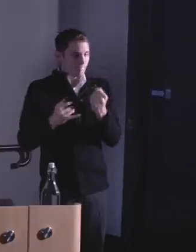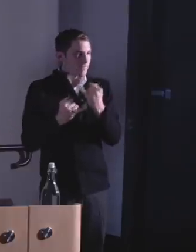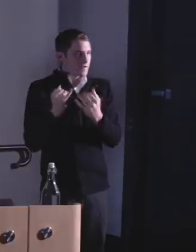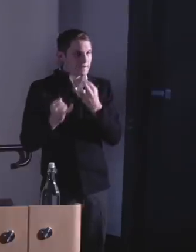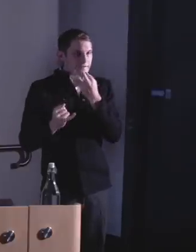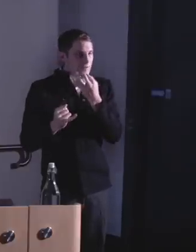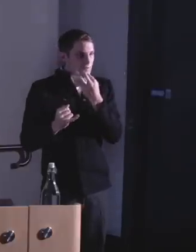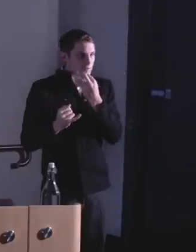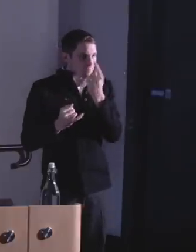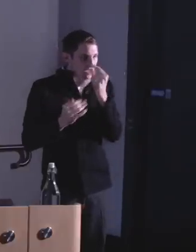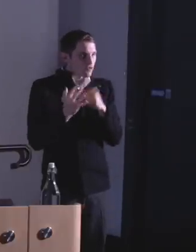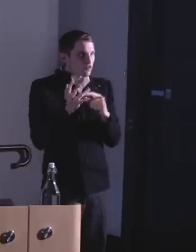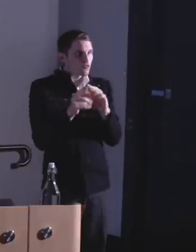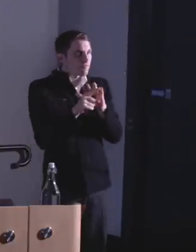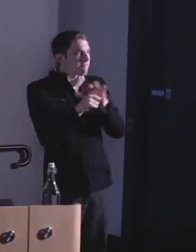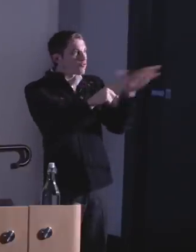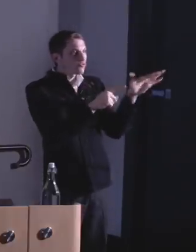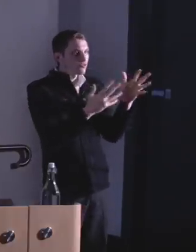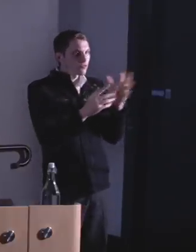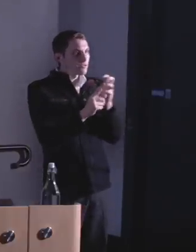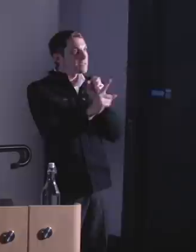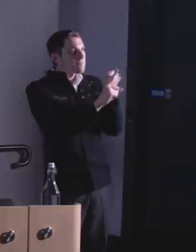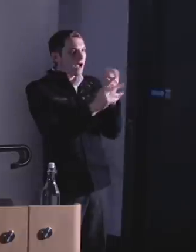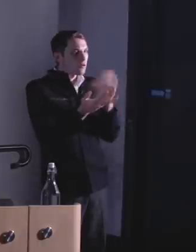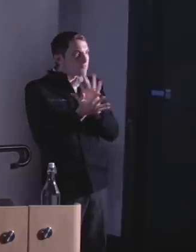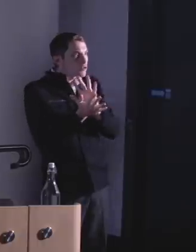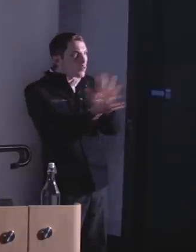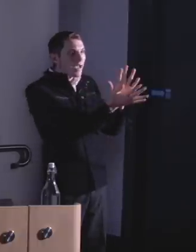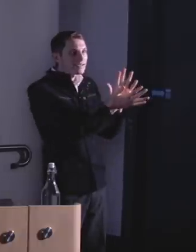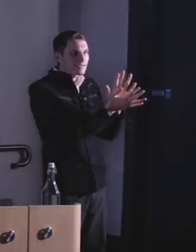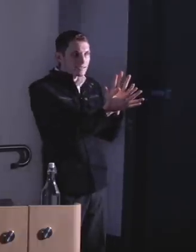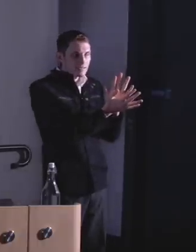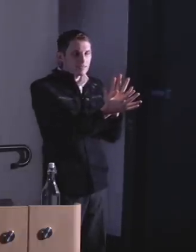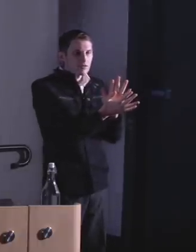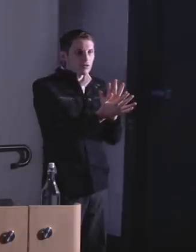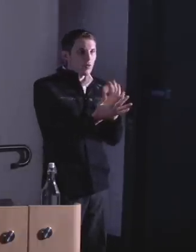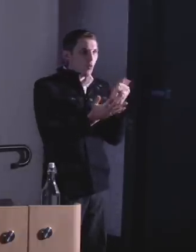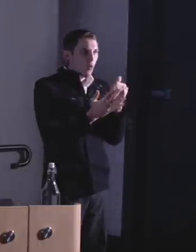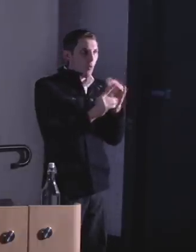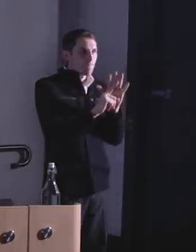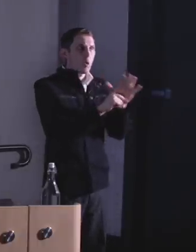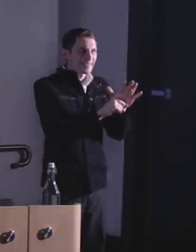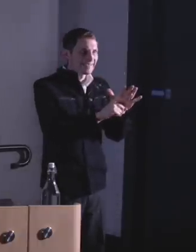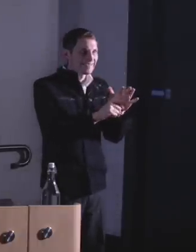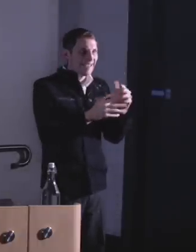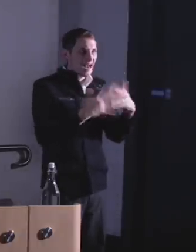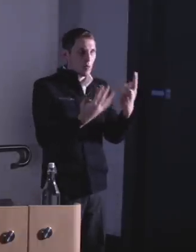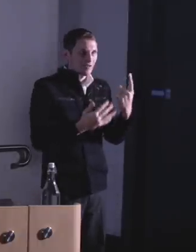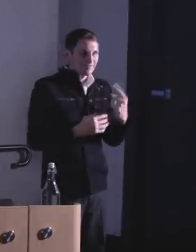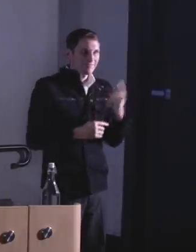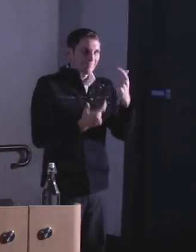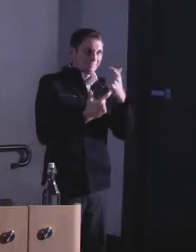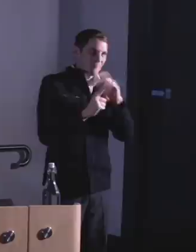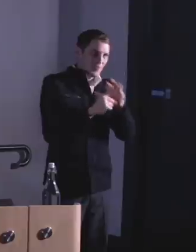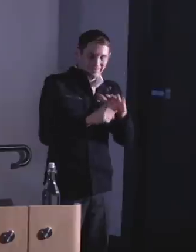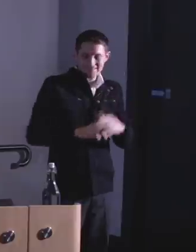to influence, to impact, to persuade, to bully anyone.